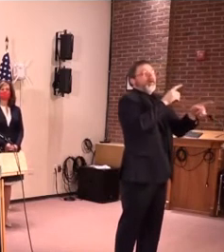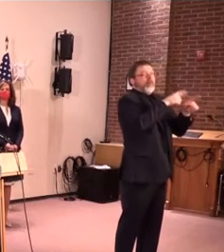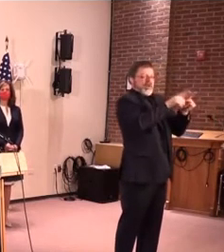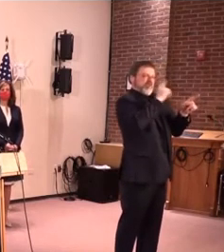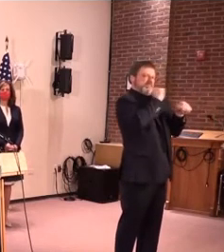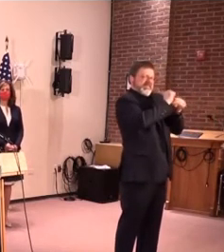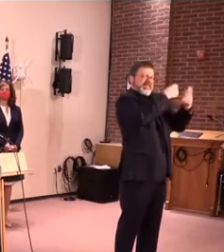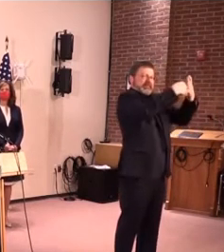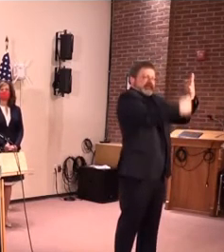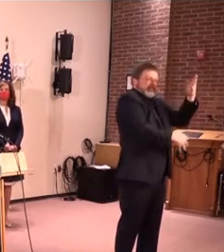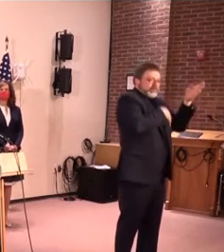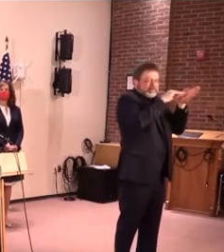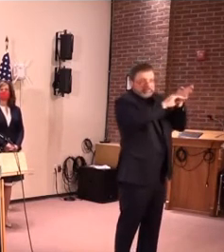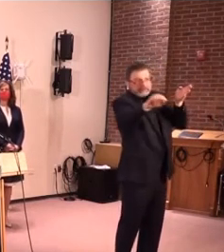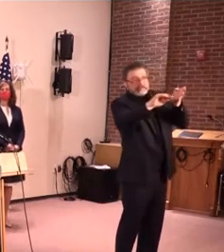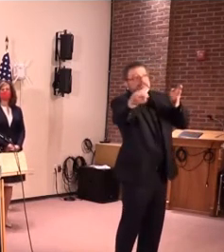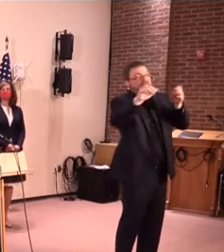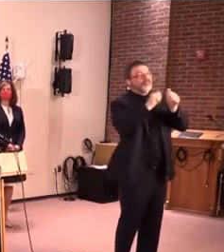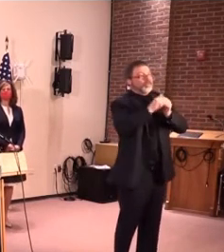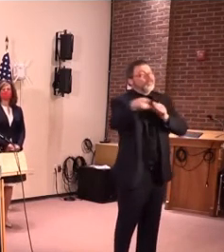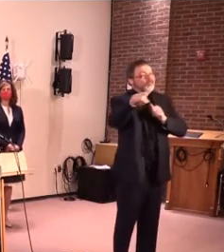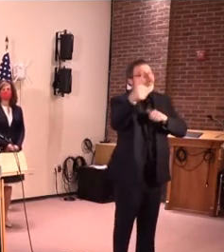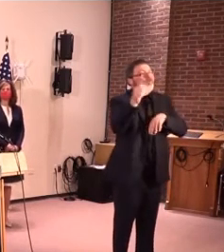pencil, look at these programs.